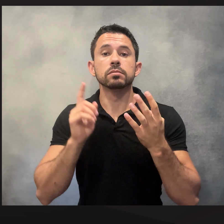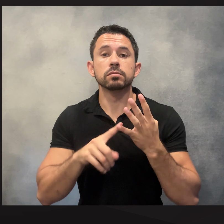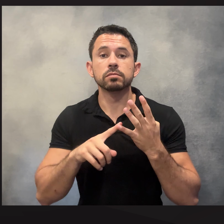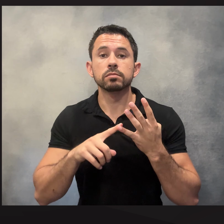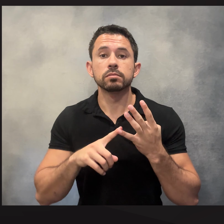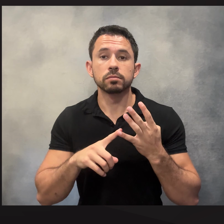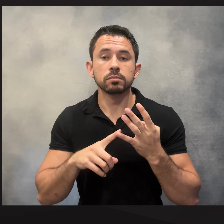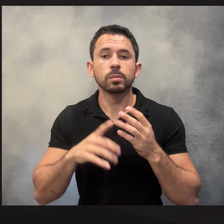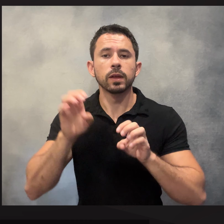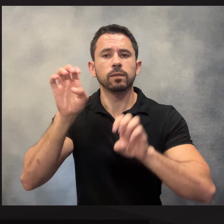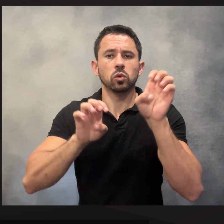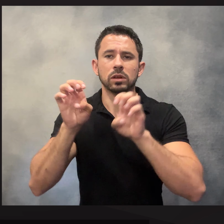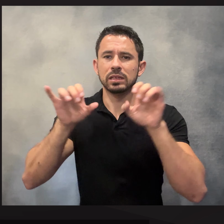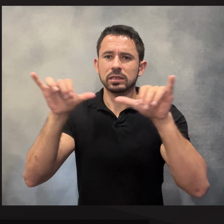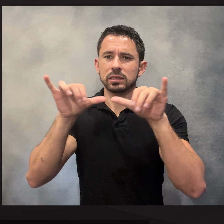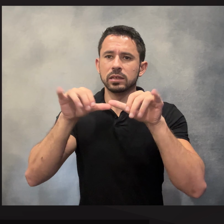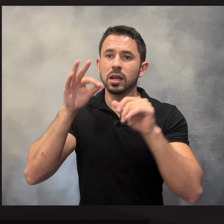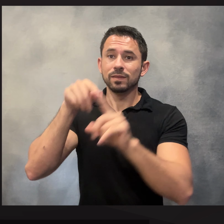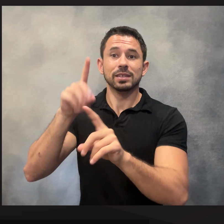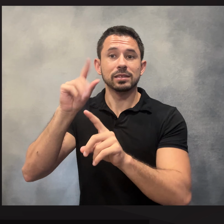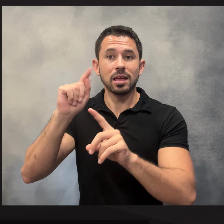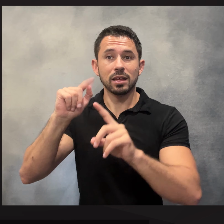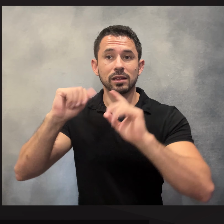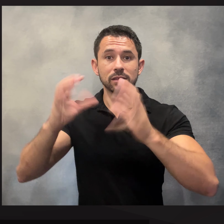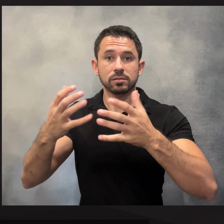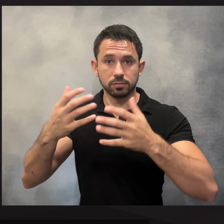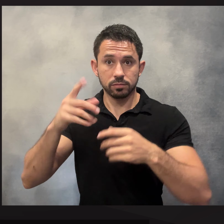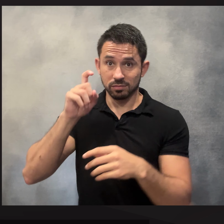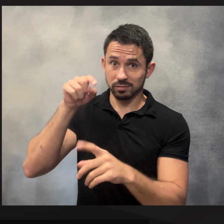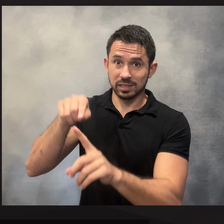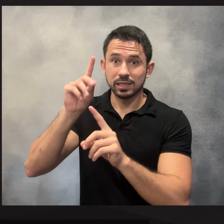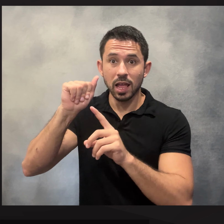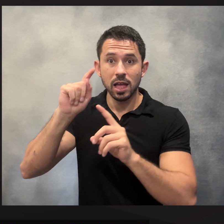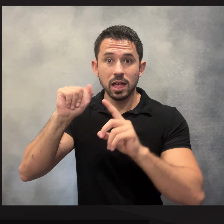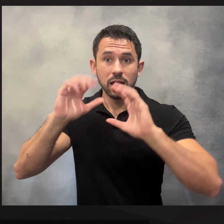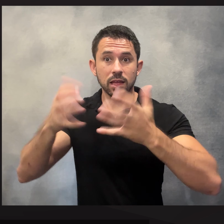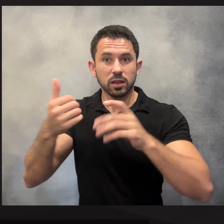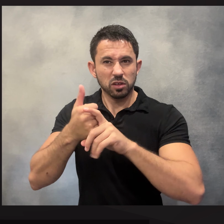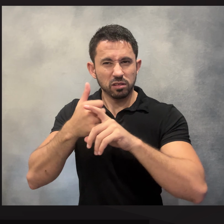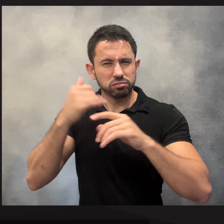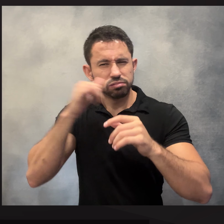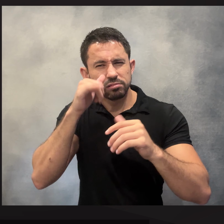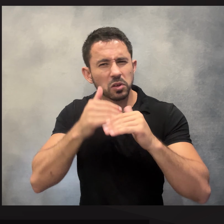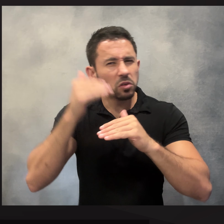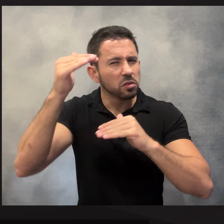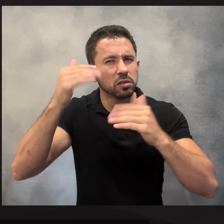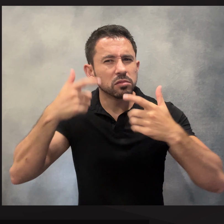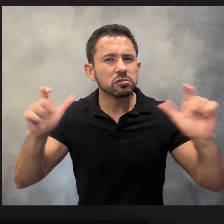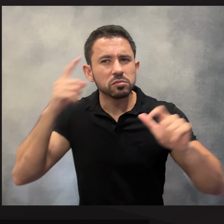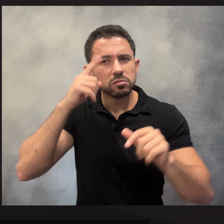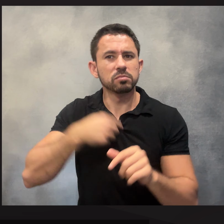Evaluate the size of the data set. Is this data set too large for me to use as is?